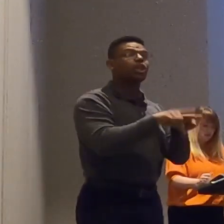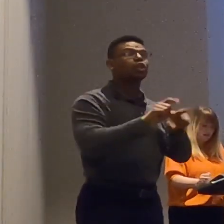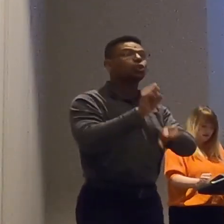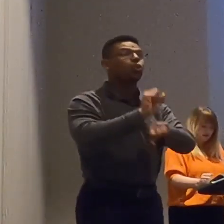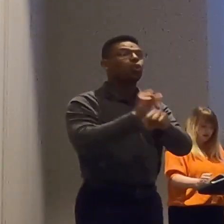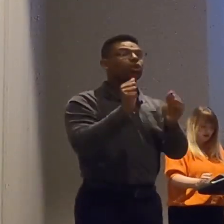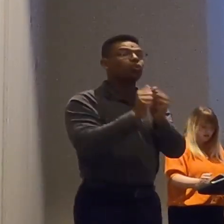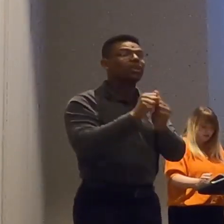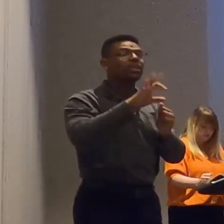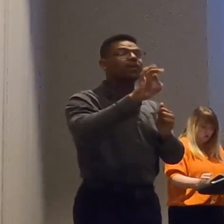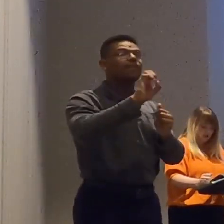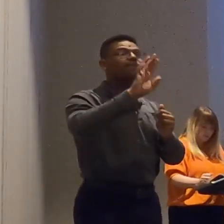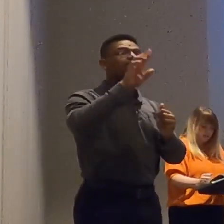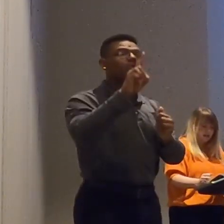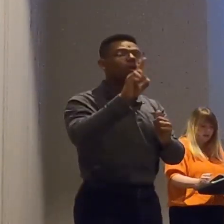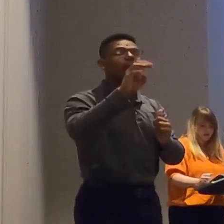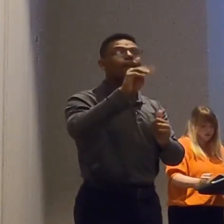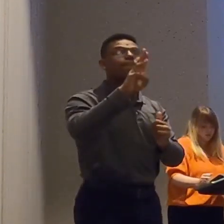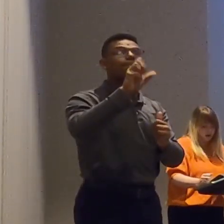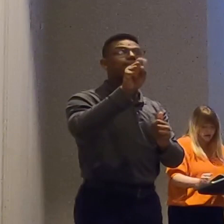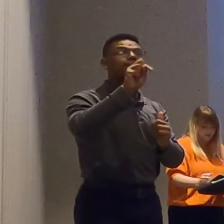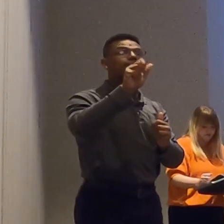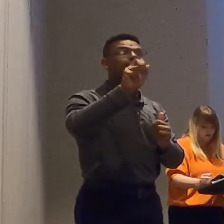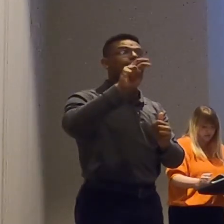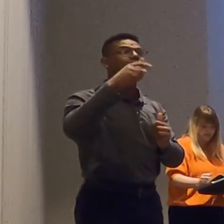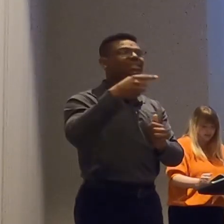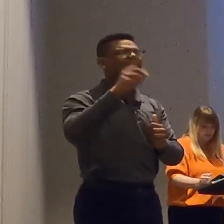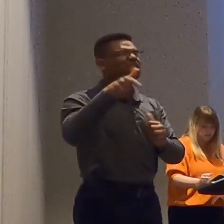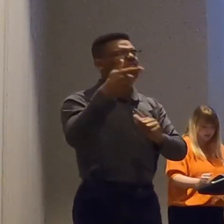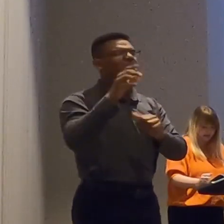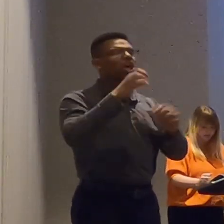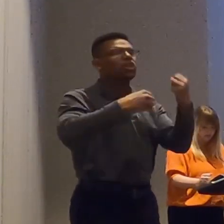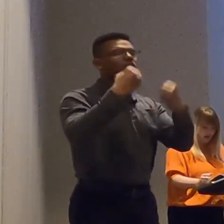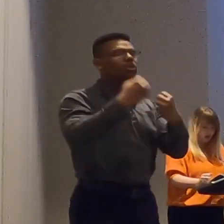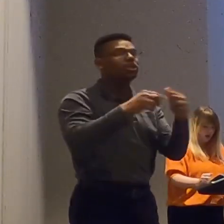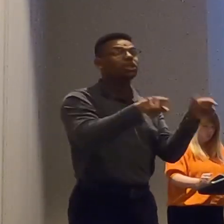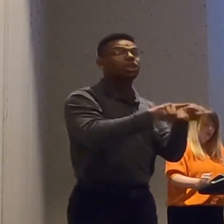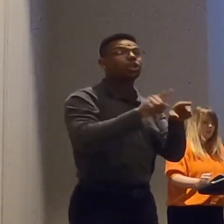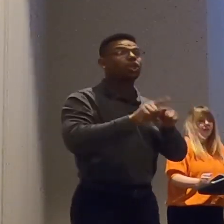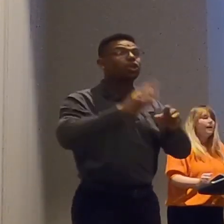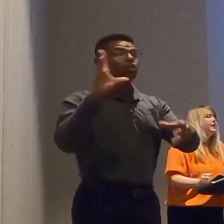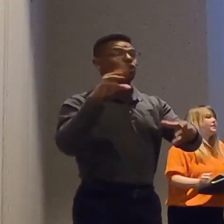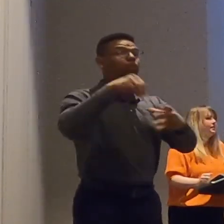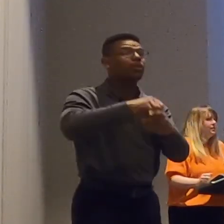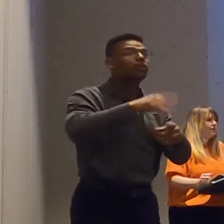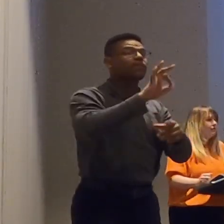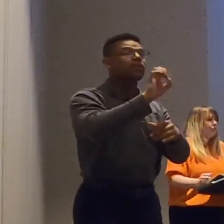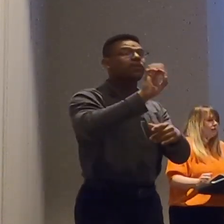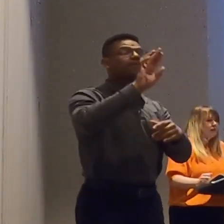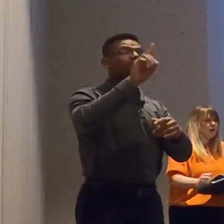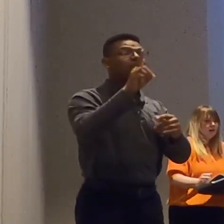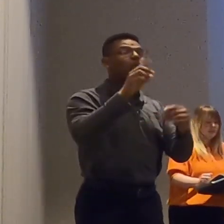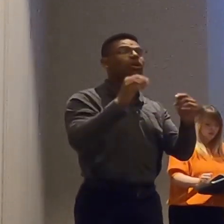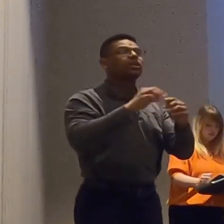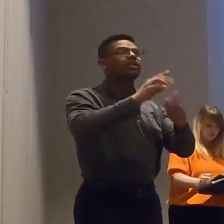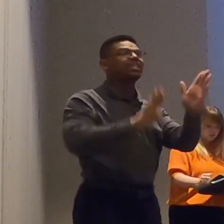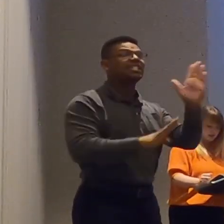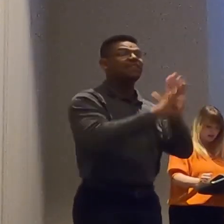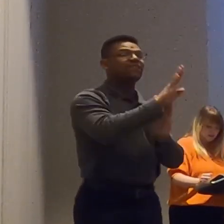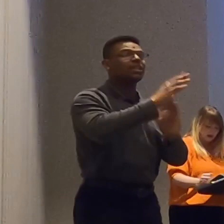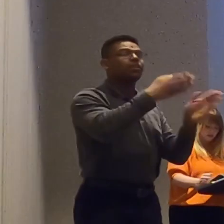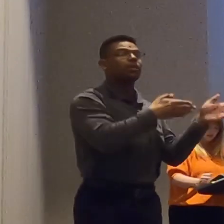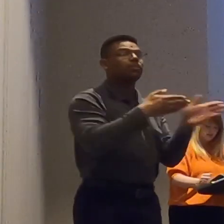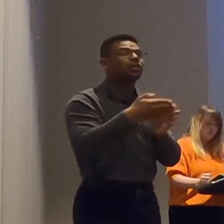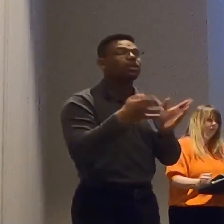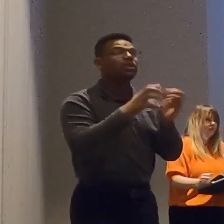II as well as other cars at Ford. He was also part of the Ford Development Plan, which consisted of 3 architectural